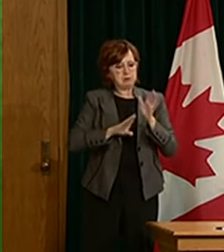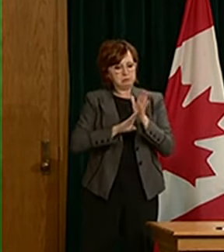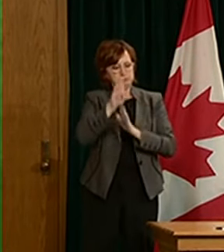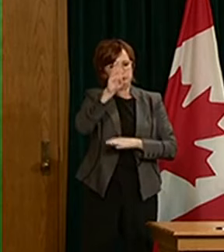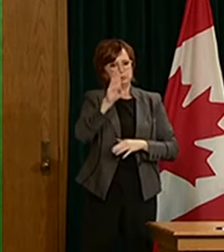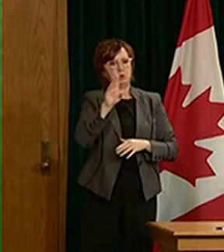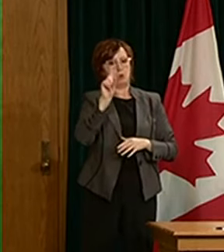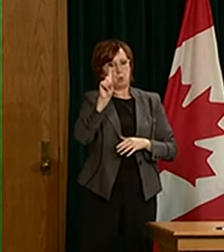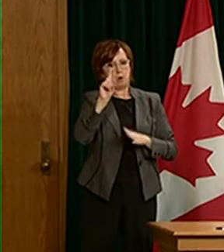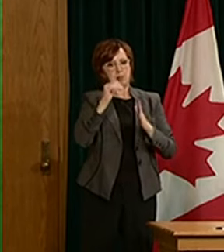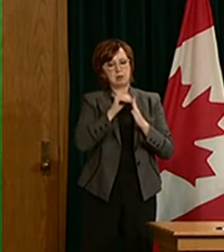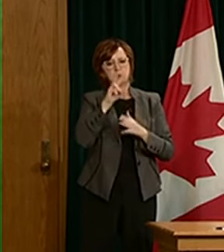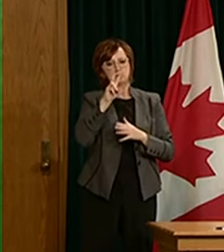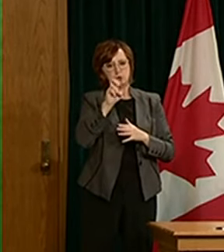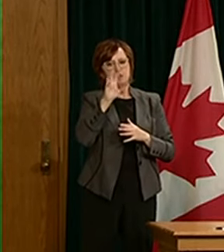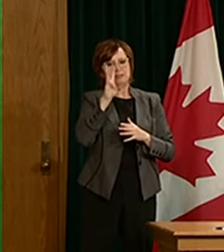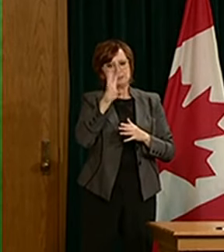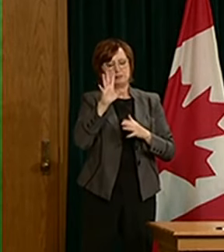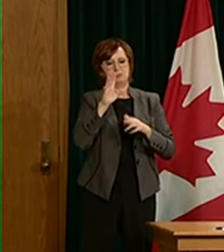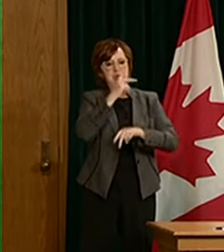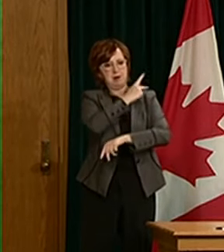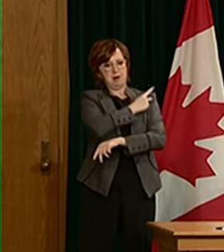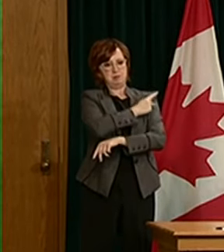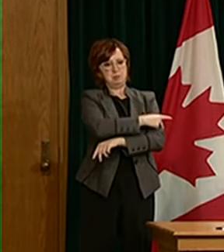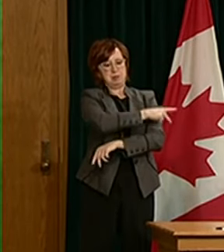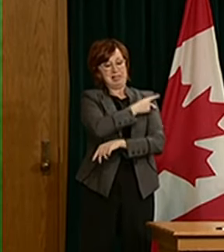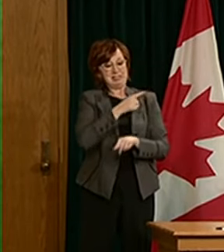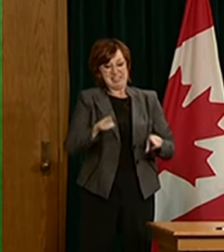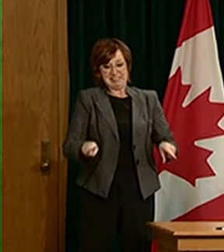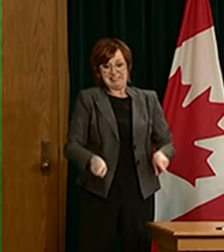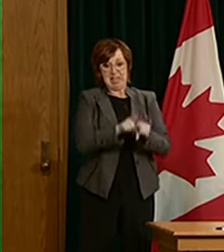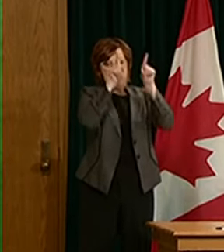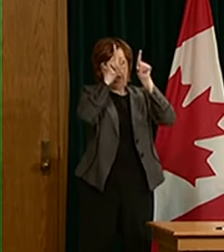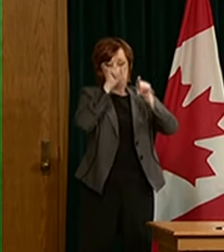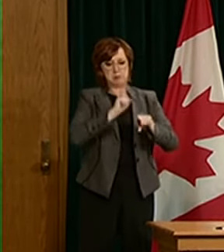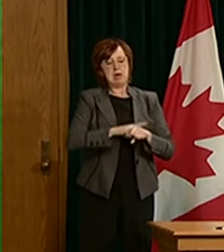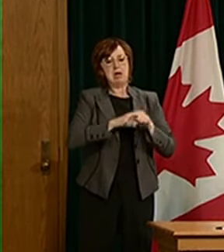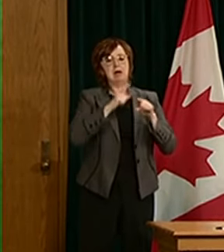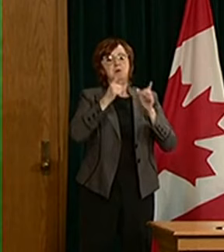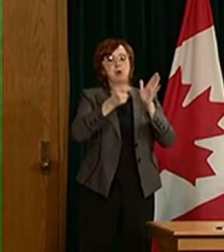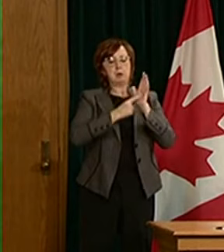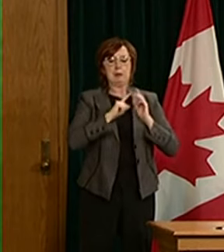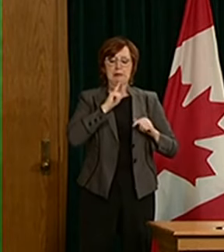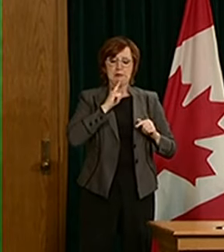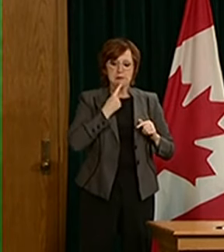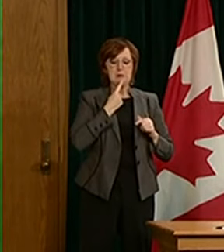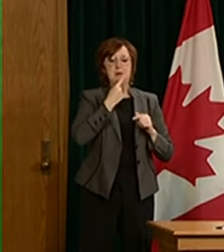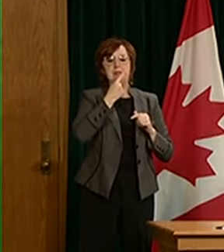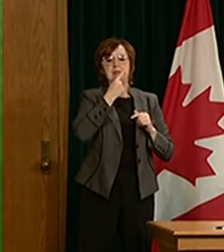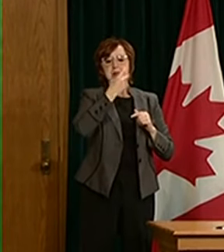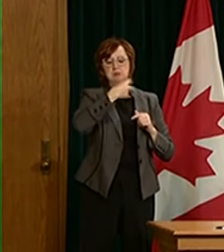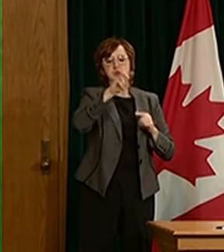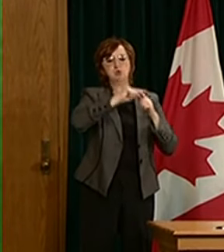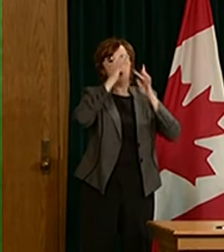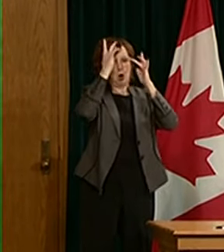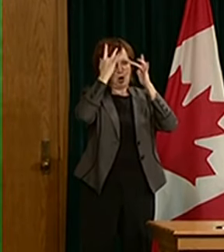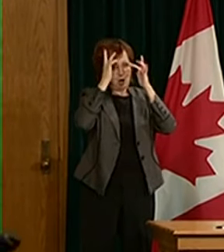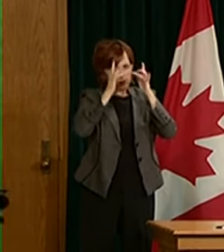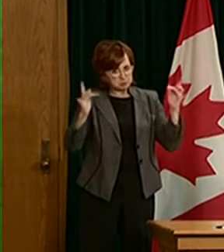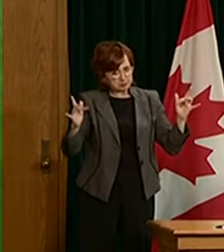1,265 COVID-19 patients simultaneously requiring acute care hospitalization. Of those